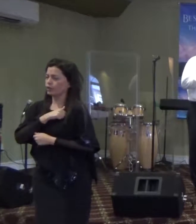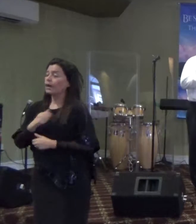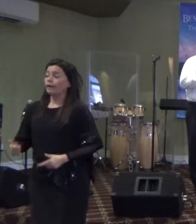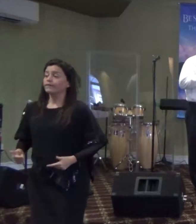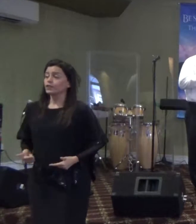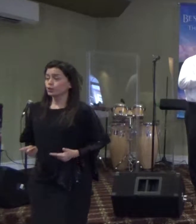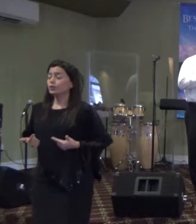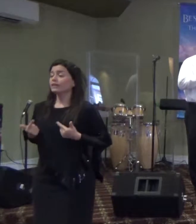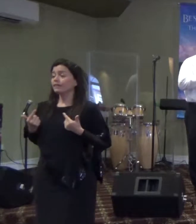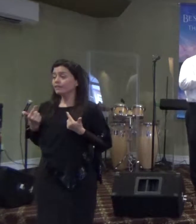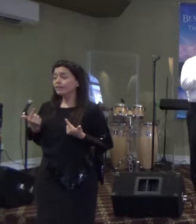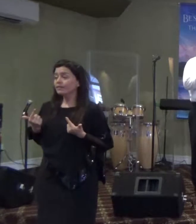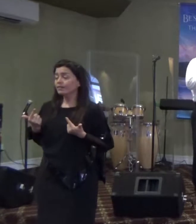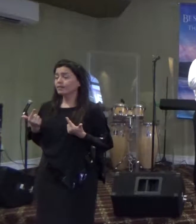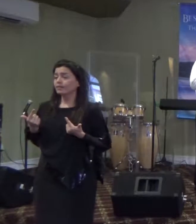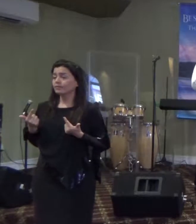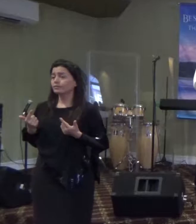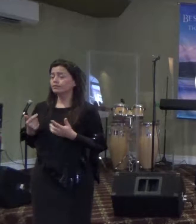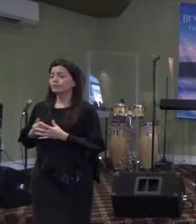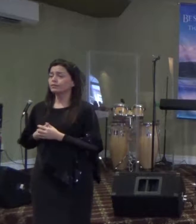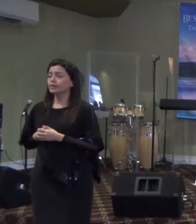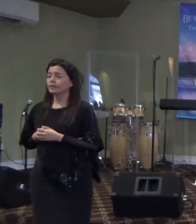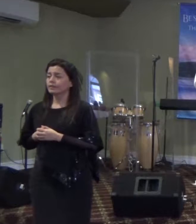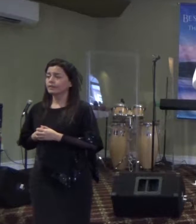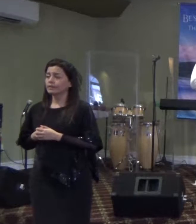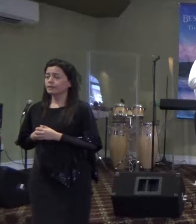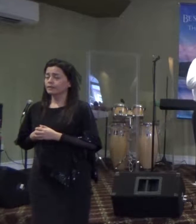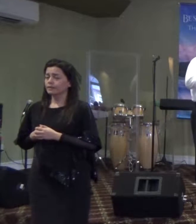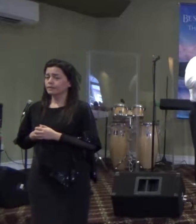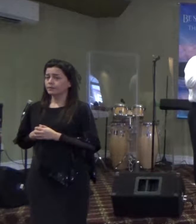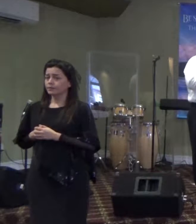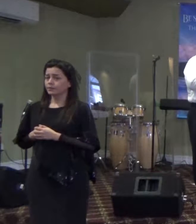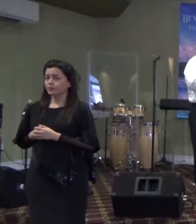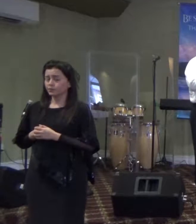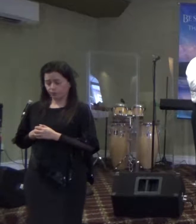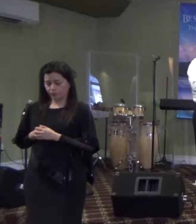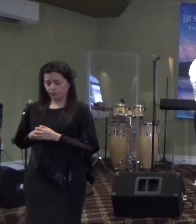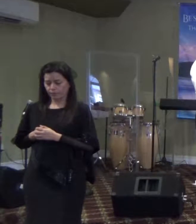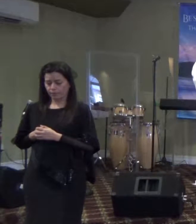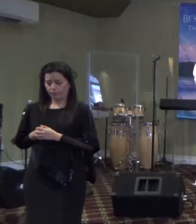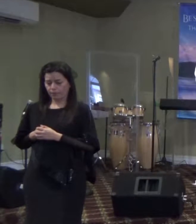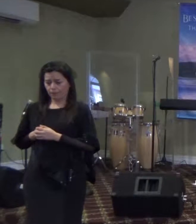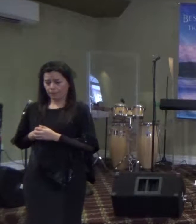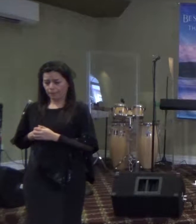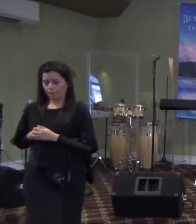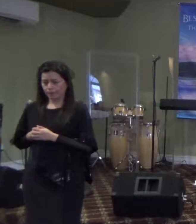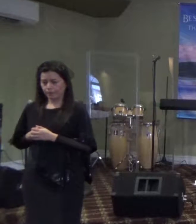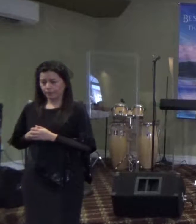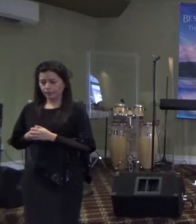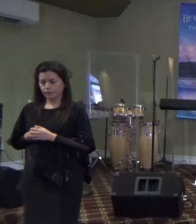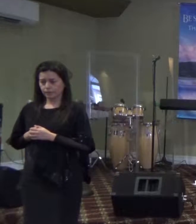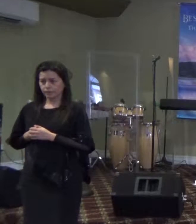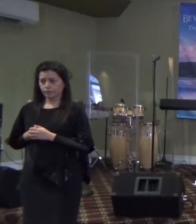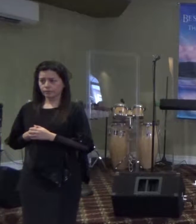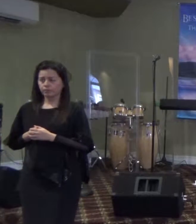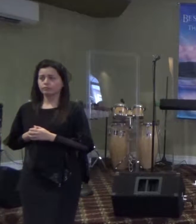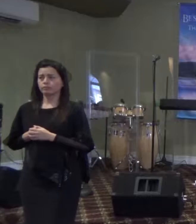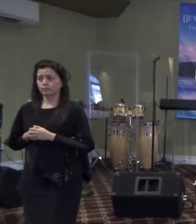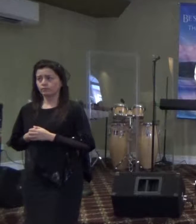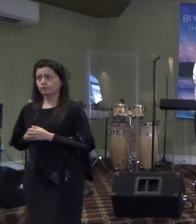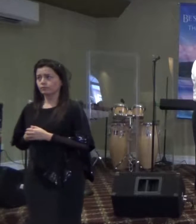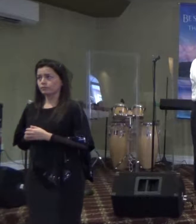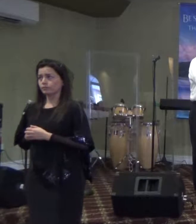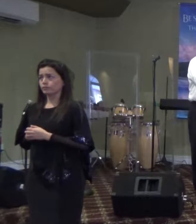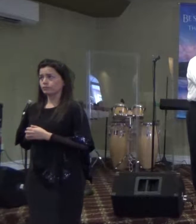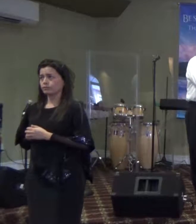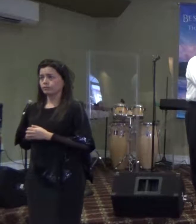life desde ese parecer, from that point of view, desde esa from disposición, that disposition,